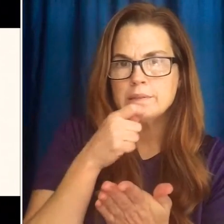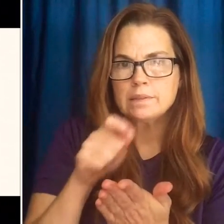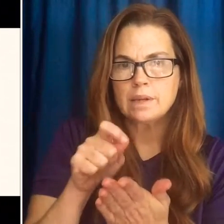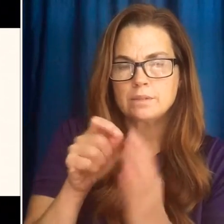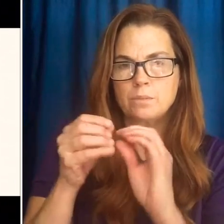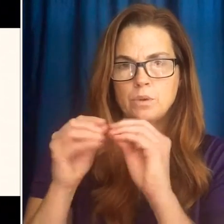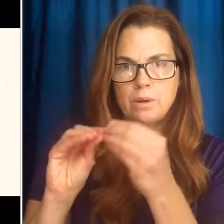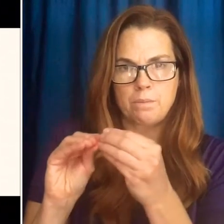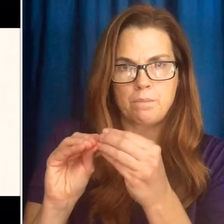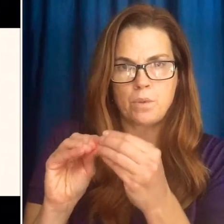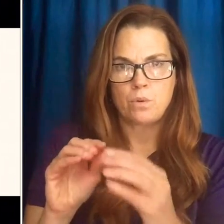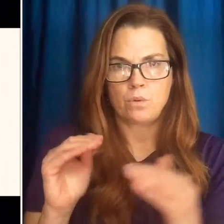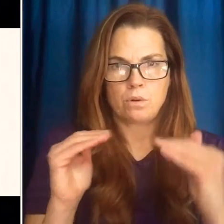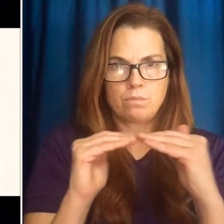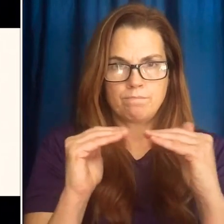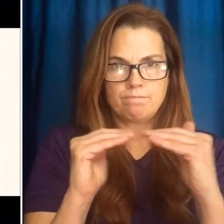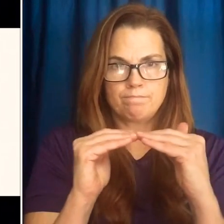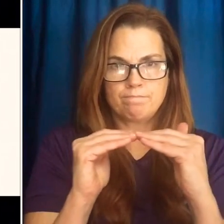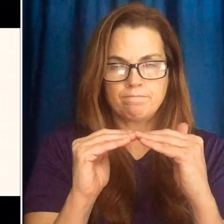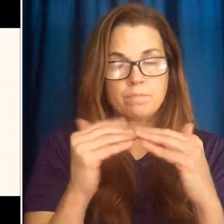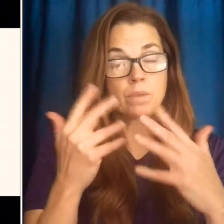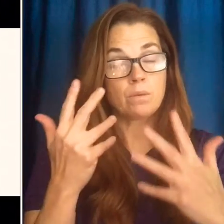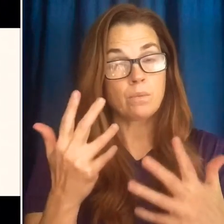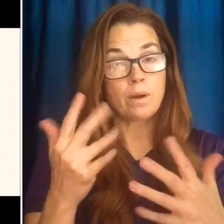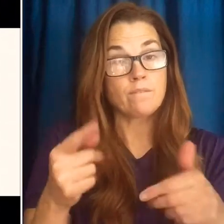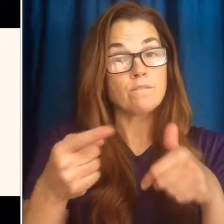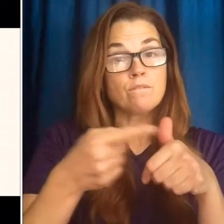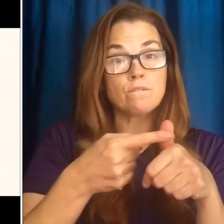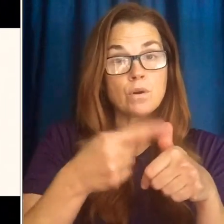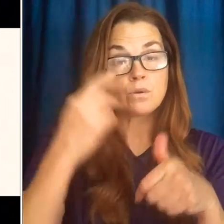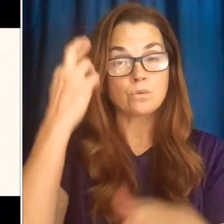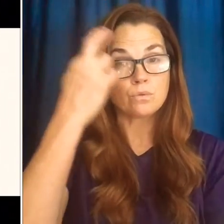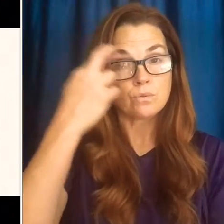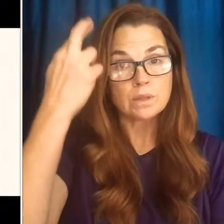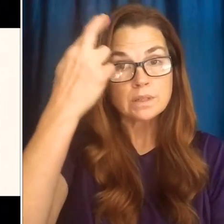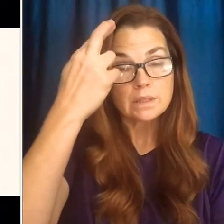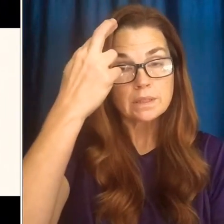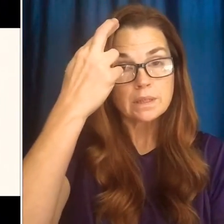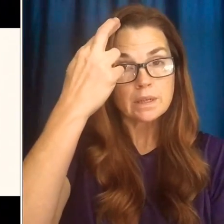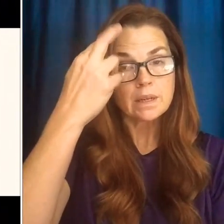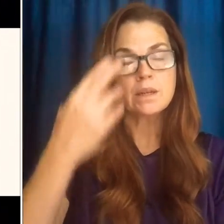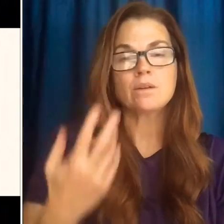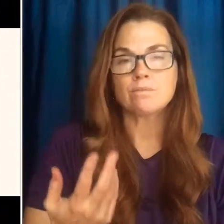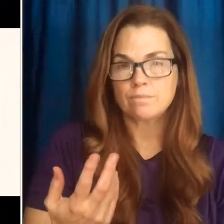reason why would be to make comparisons.